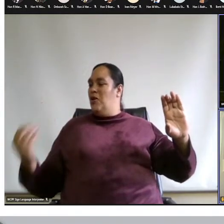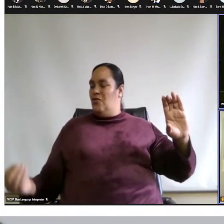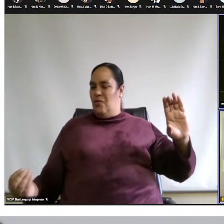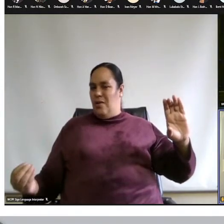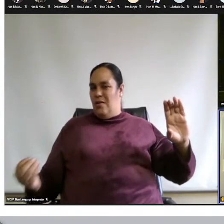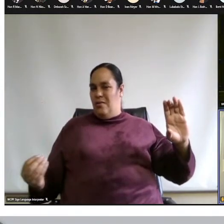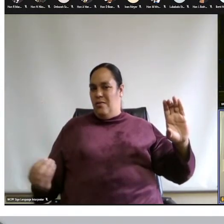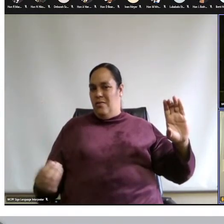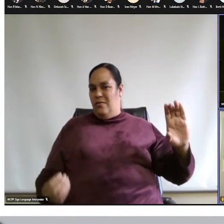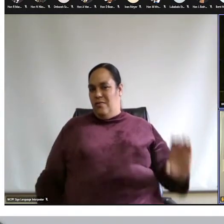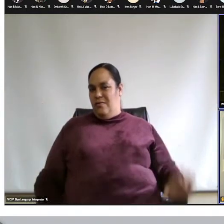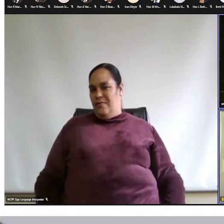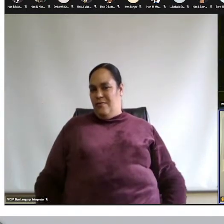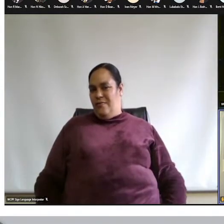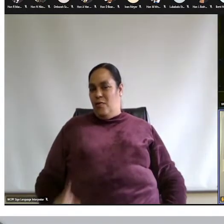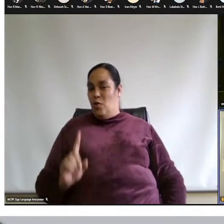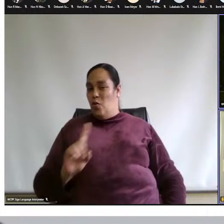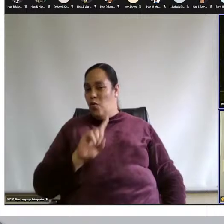going to get